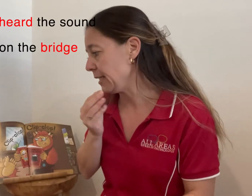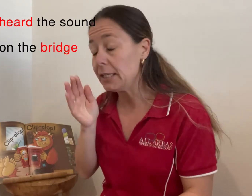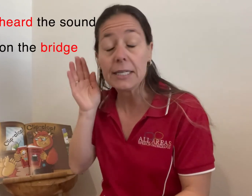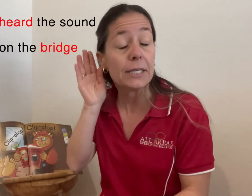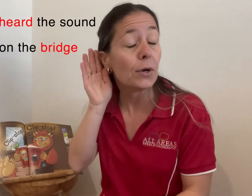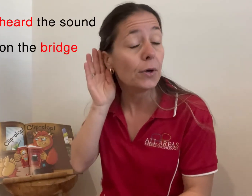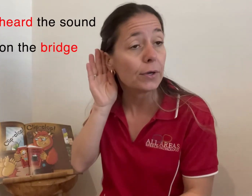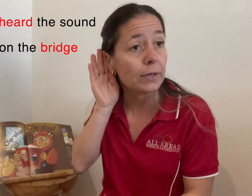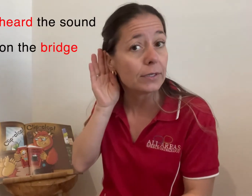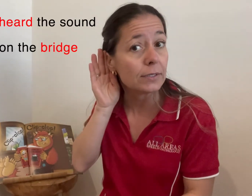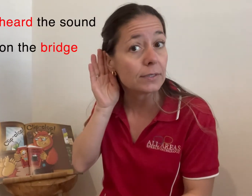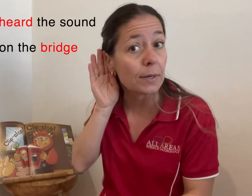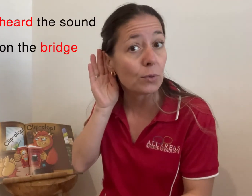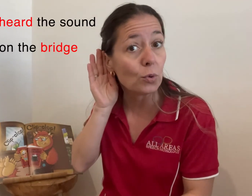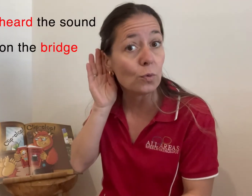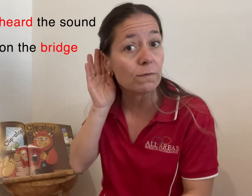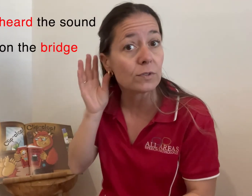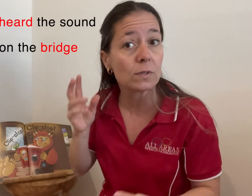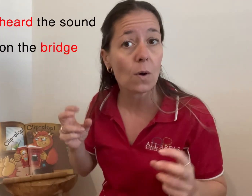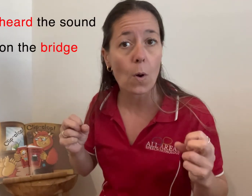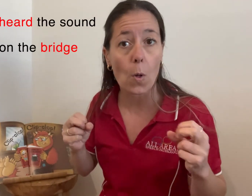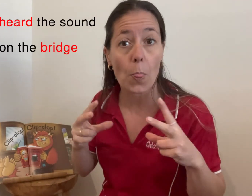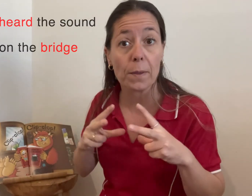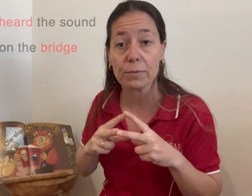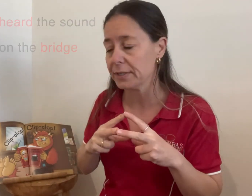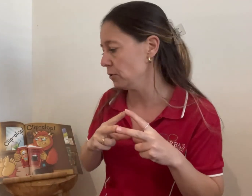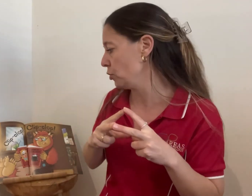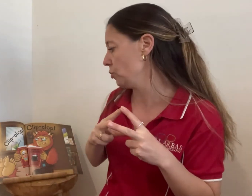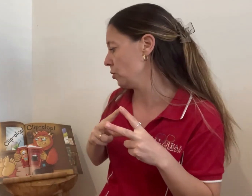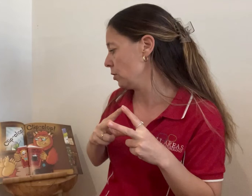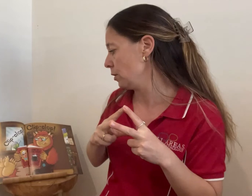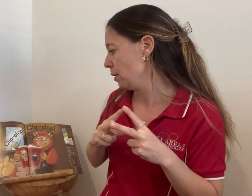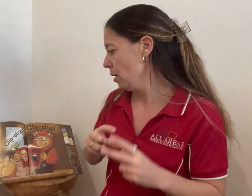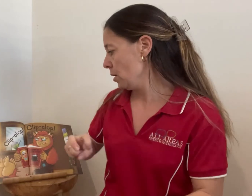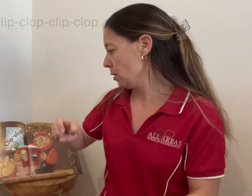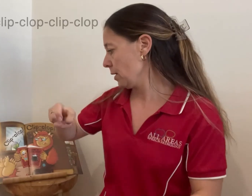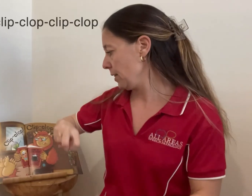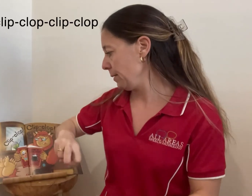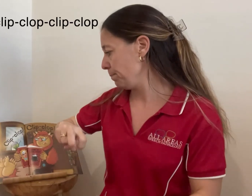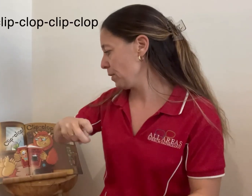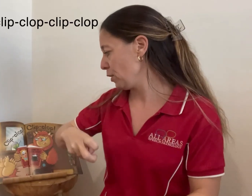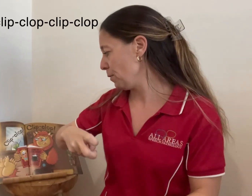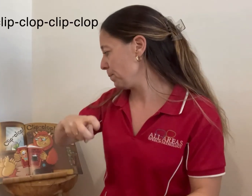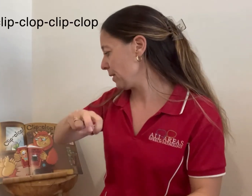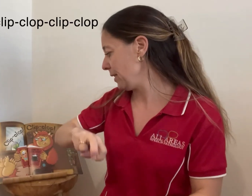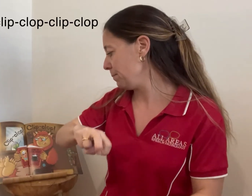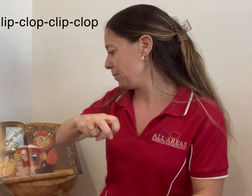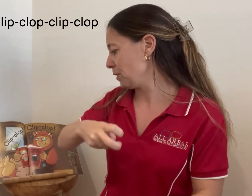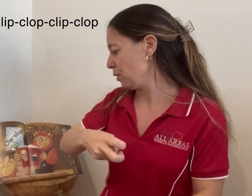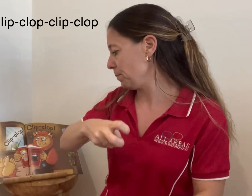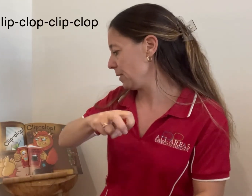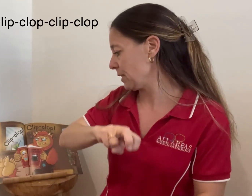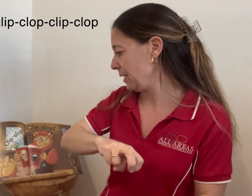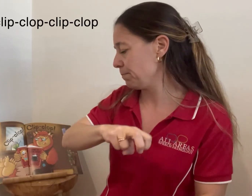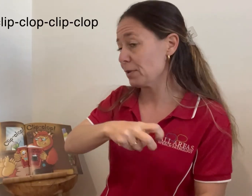he heard some hoofs on the bridge. Clip, clop, clip, clop, clip,